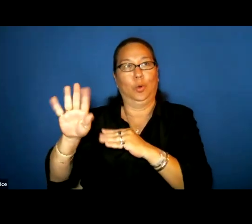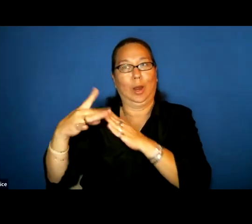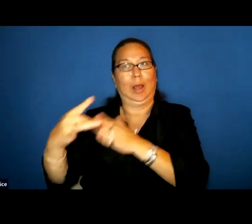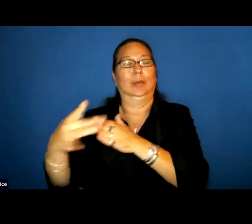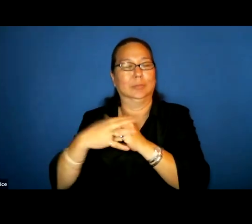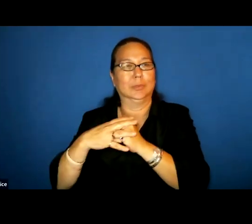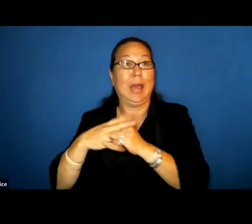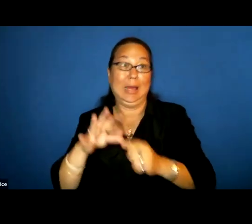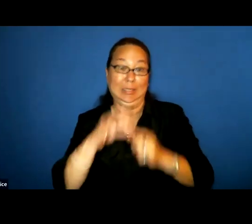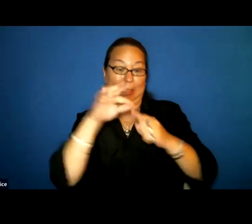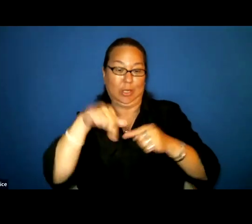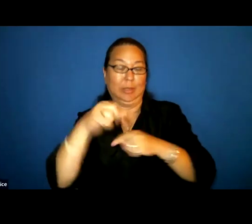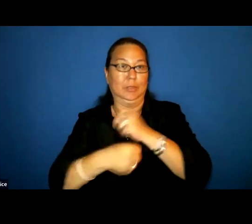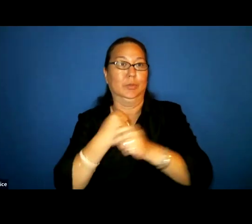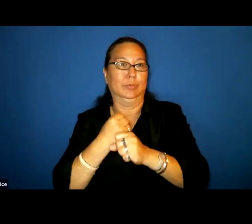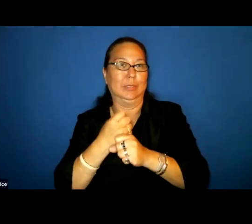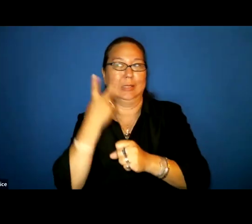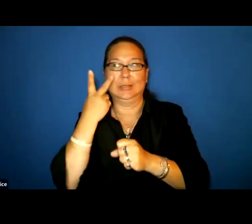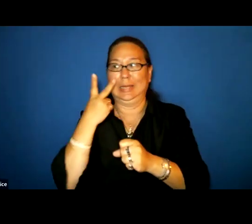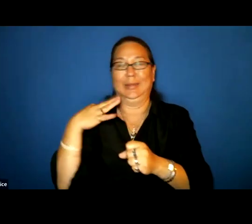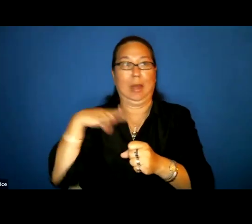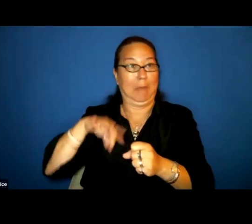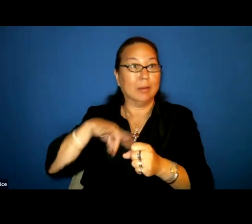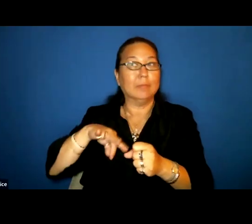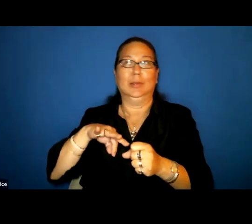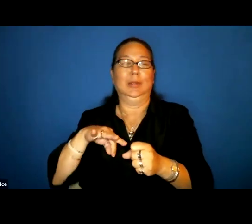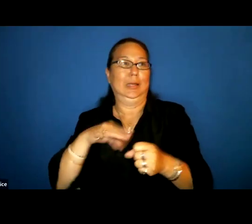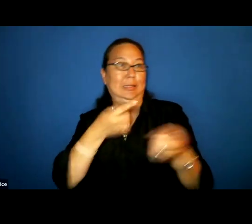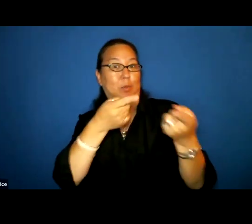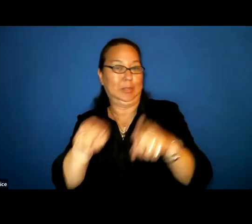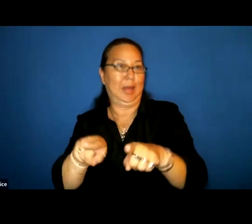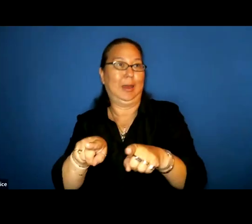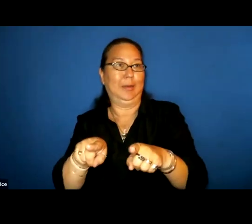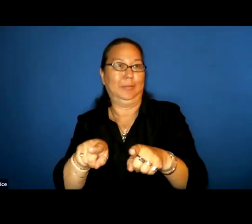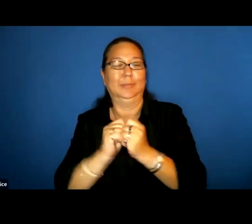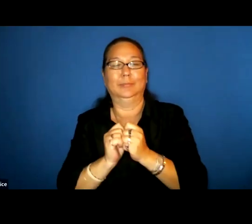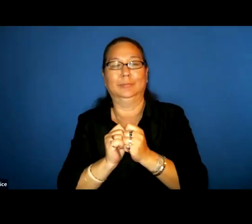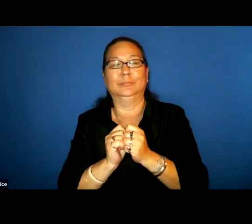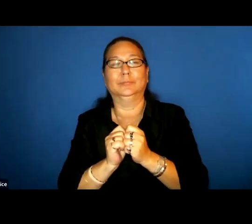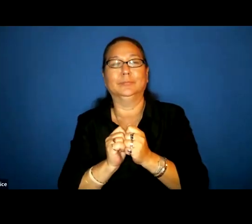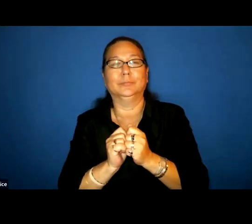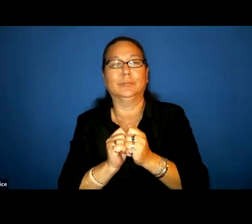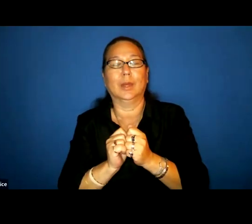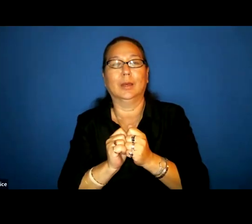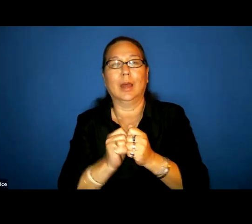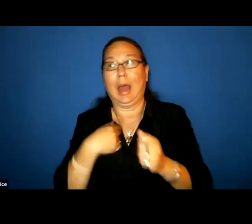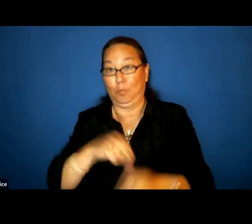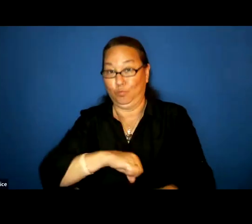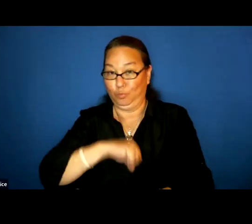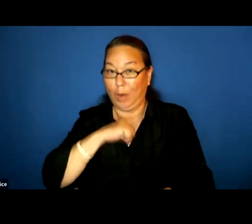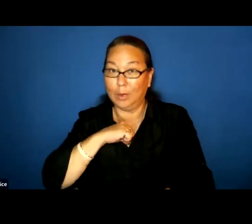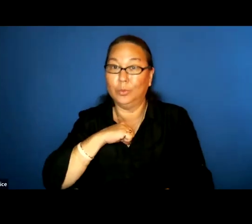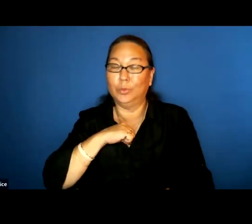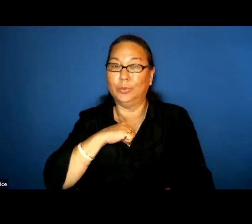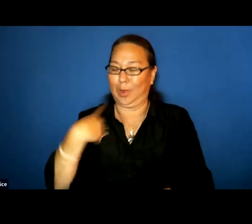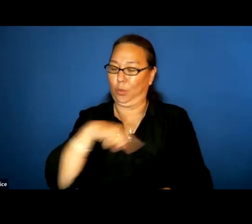year, in some ways, to see the benefits and the fruits of all of the foundation building. I am so proud that we